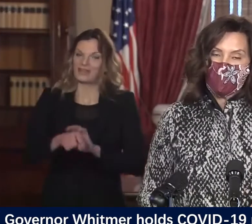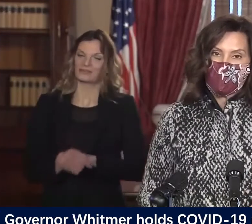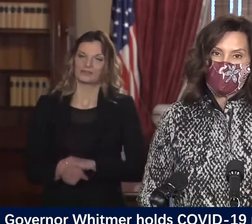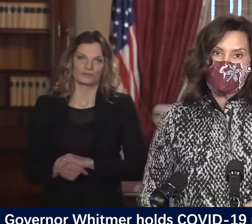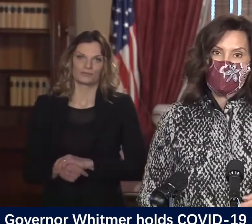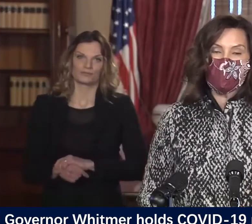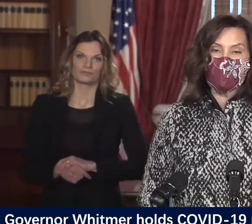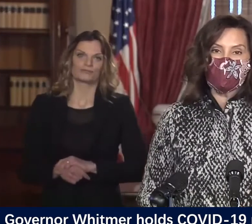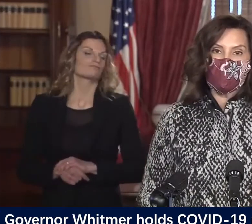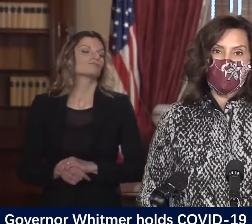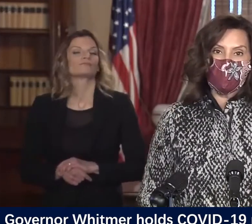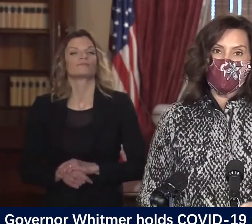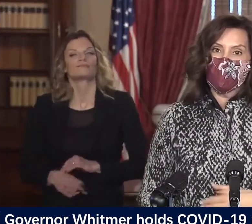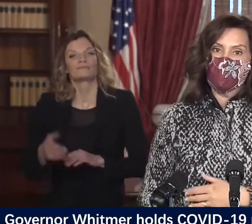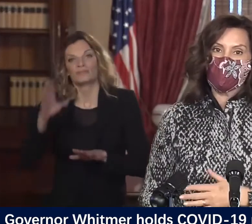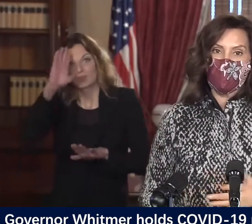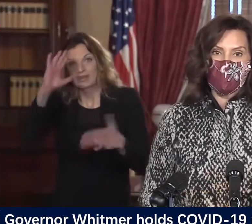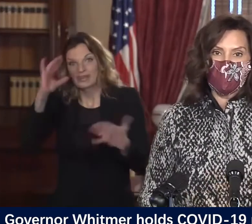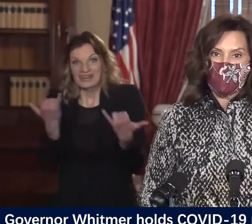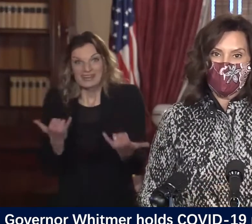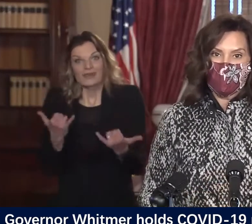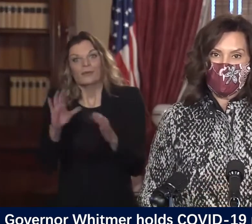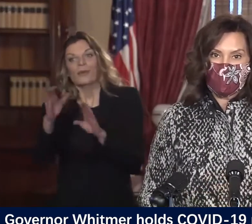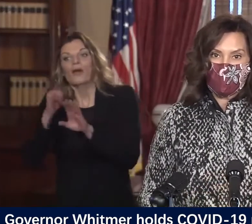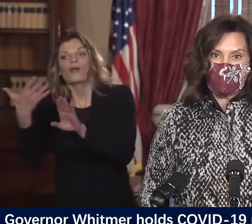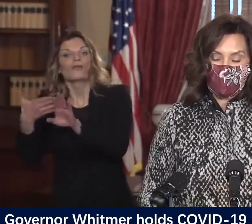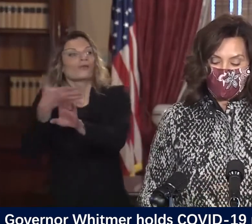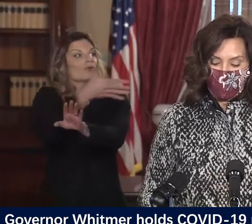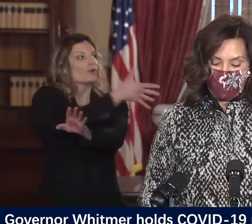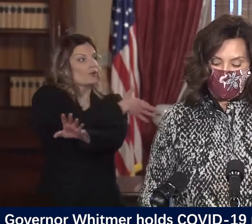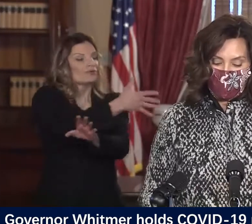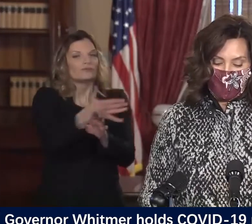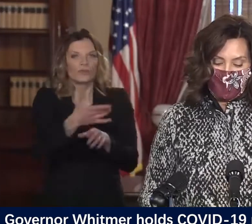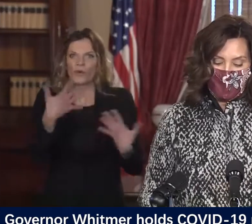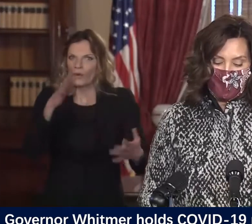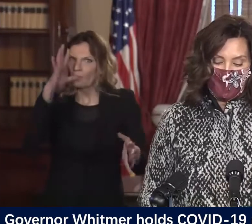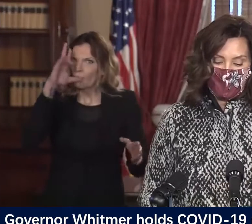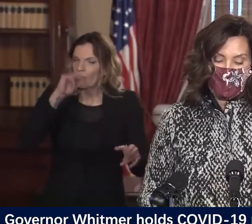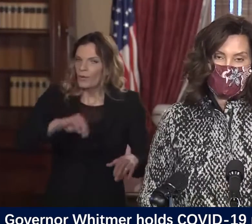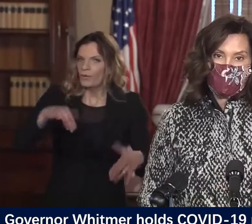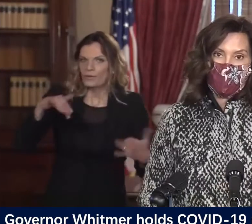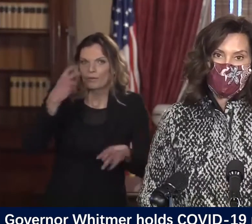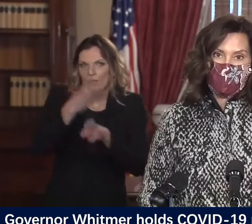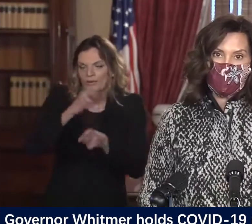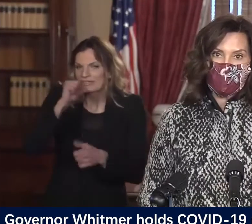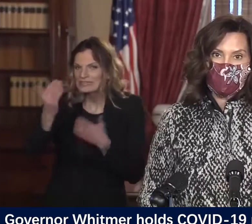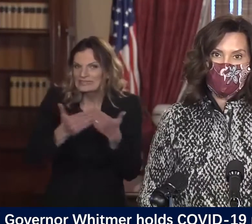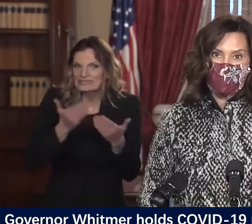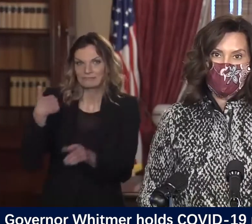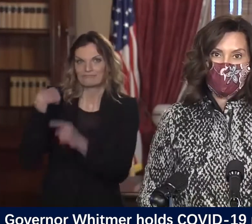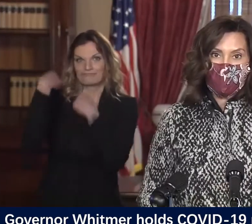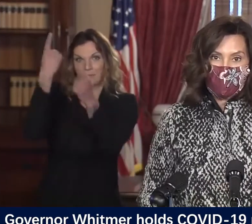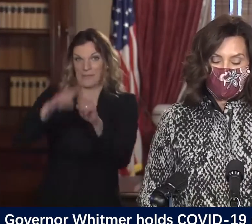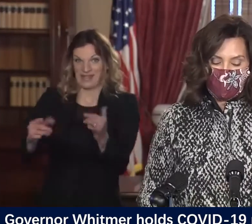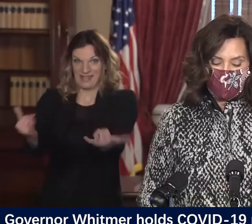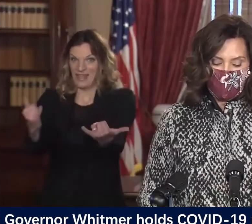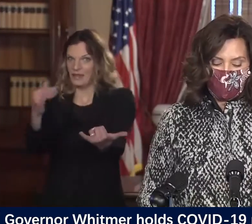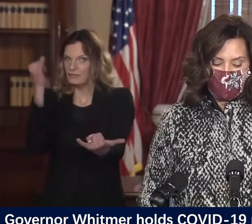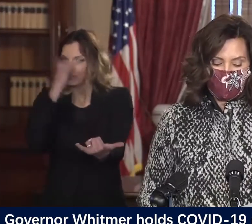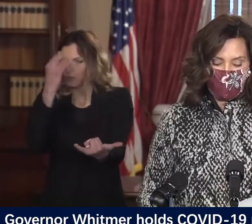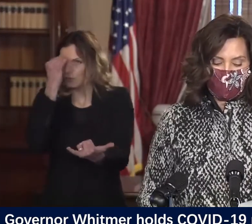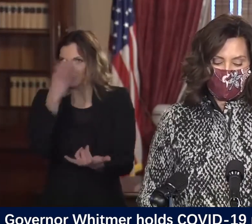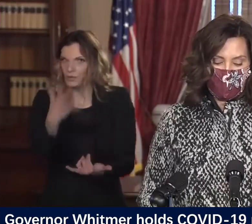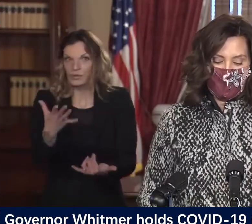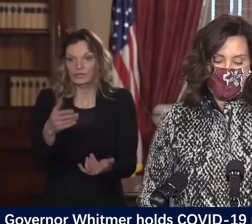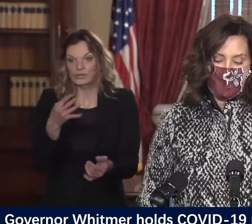the most difficult time in our whole struggle with COVID-19 since March, especially with the holidays